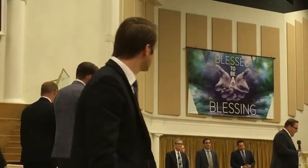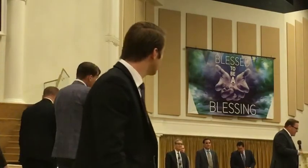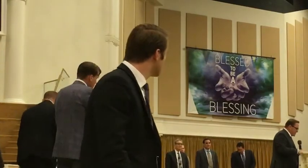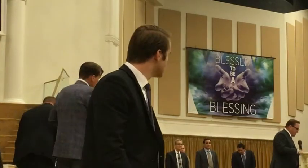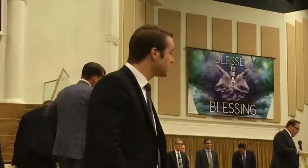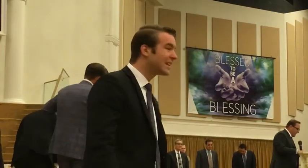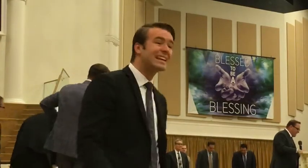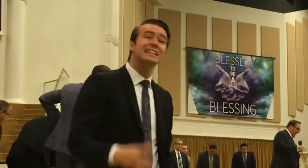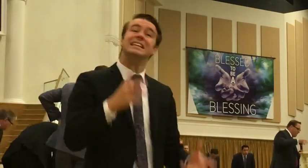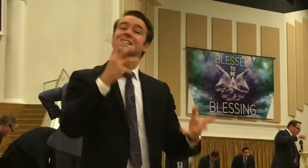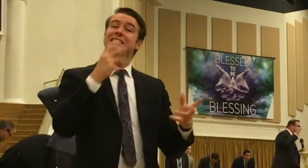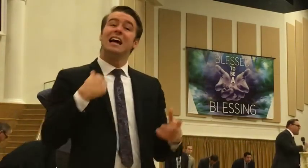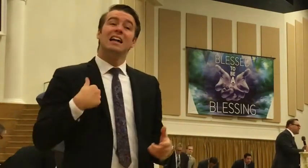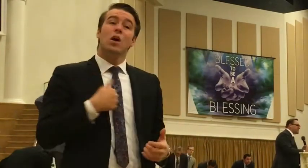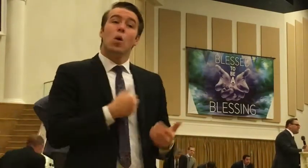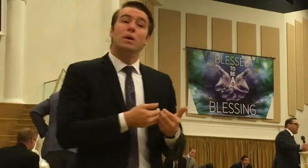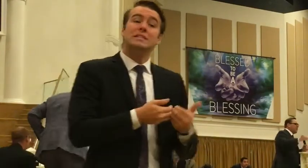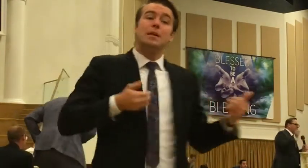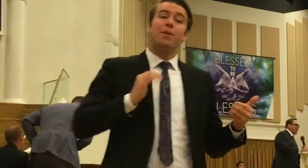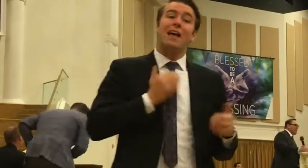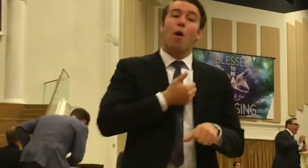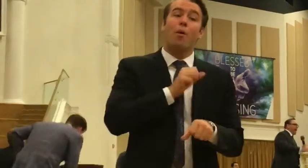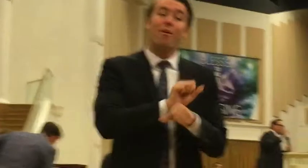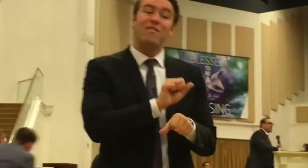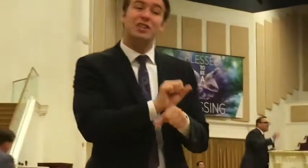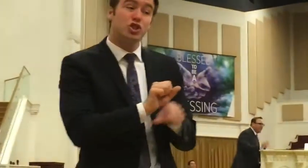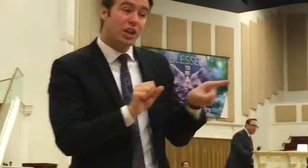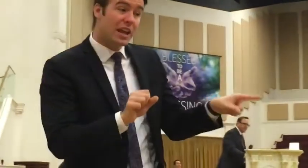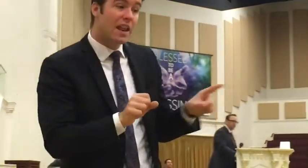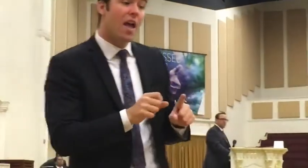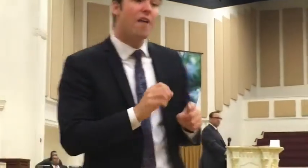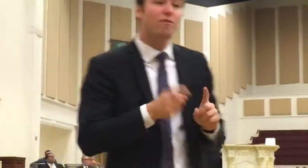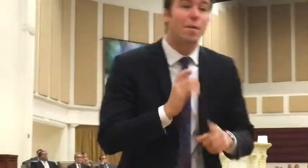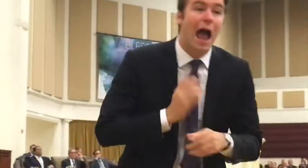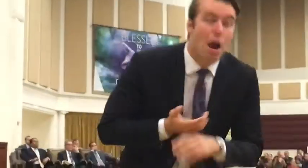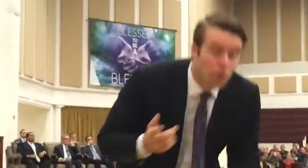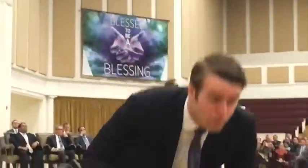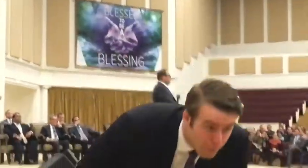Sadly, we have separated our profession from our confession.